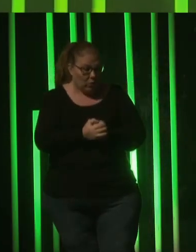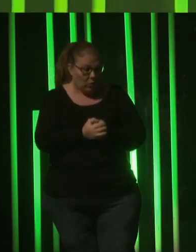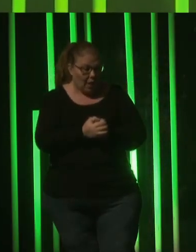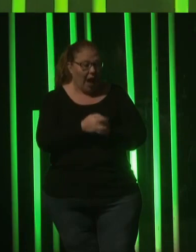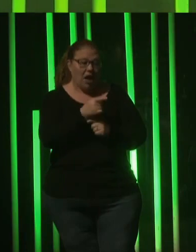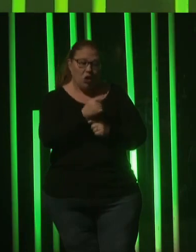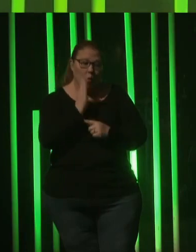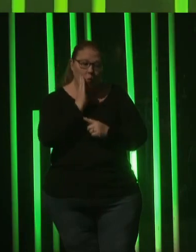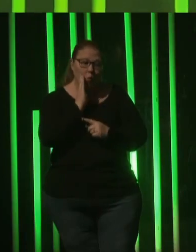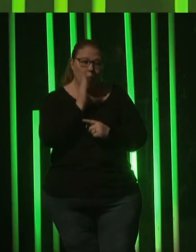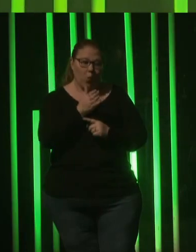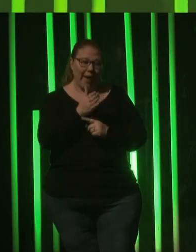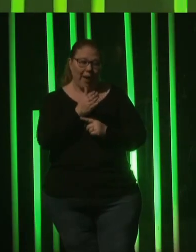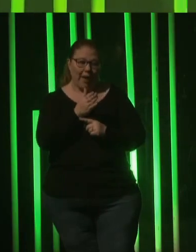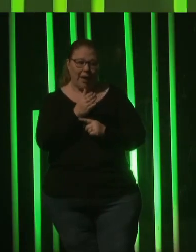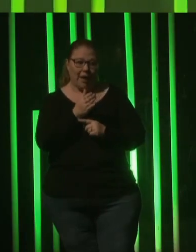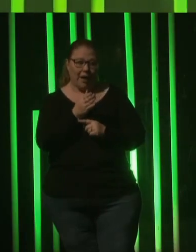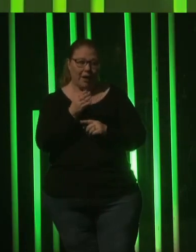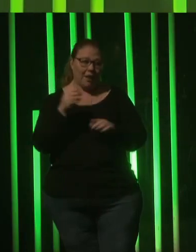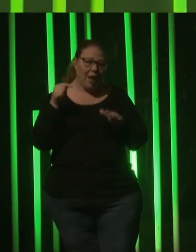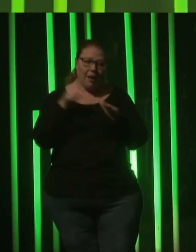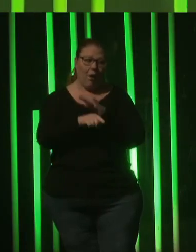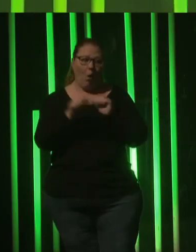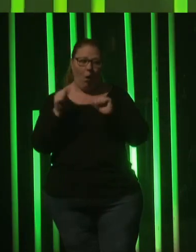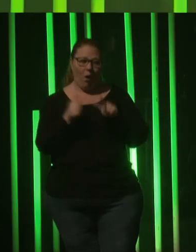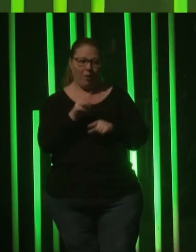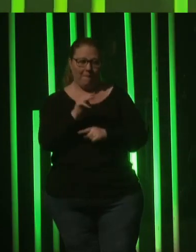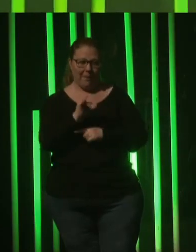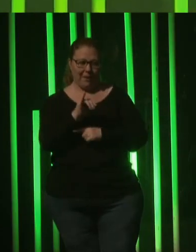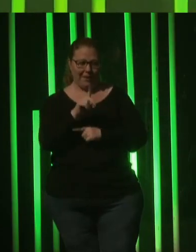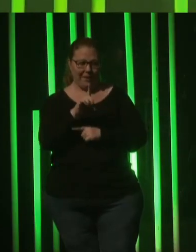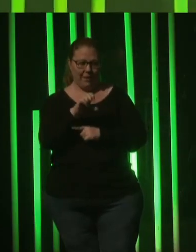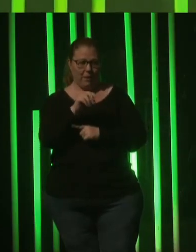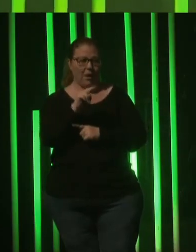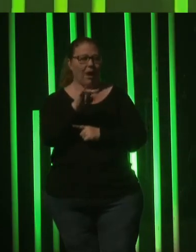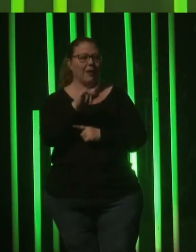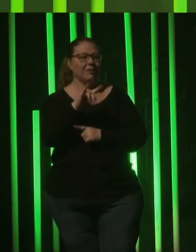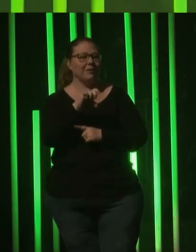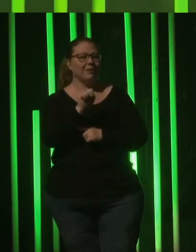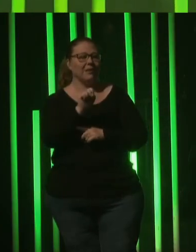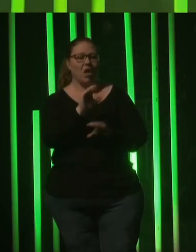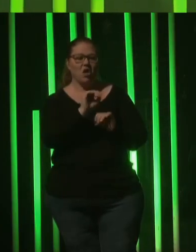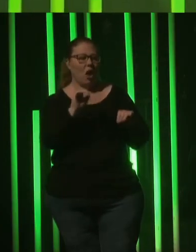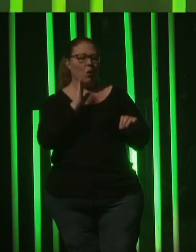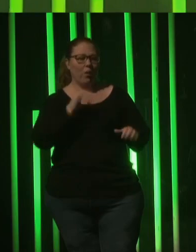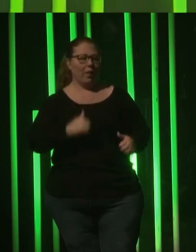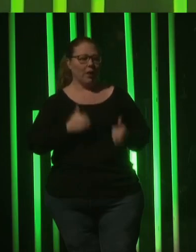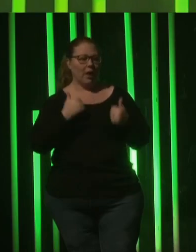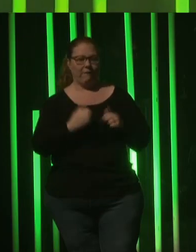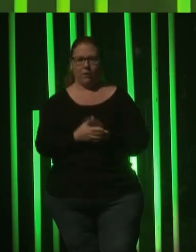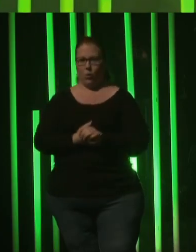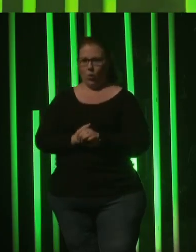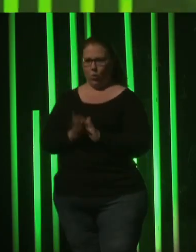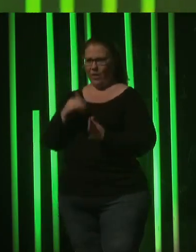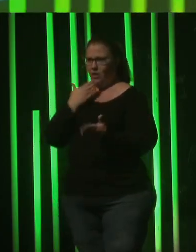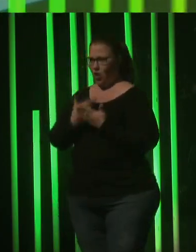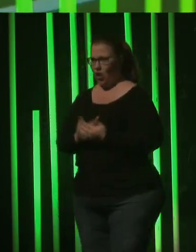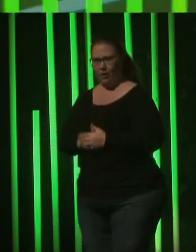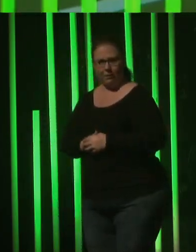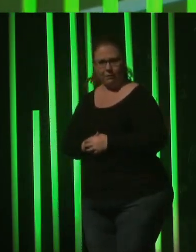you will strike down all the Midianites, leaving none alive. Ooh, isn't that